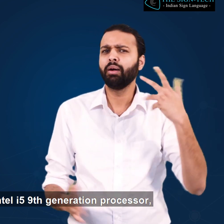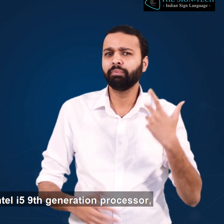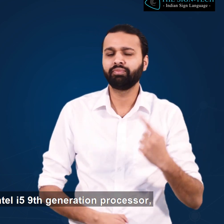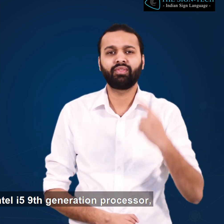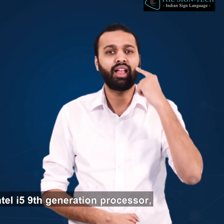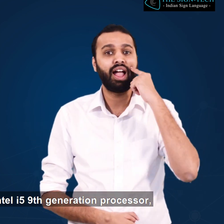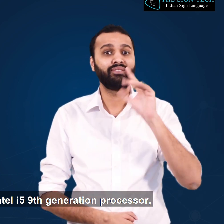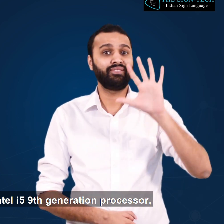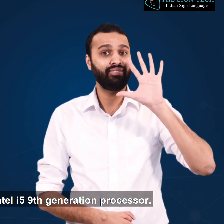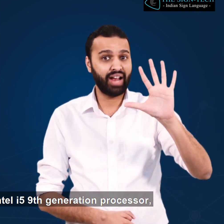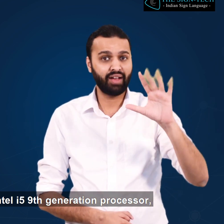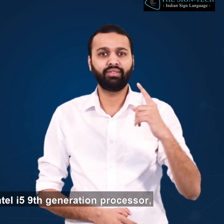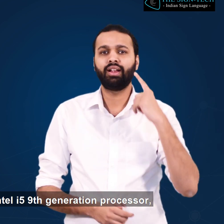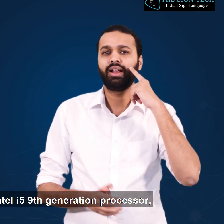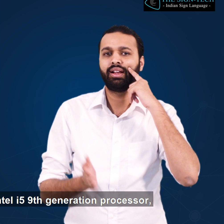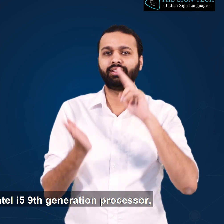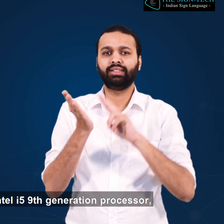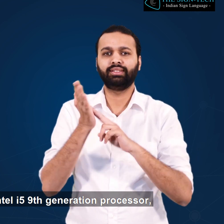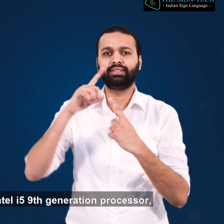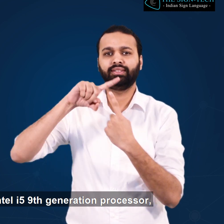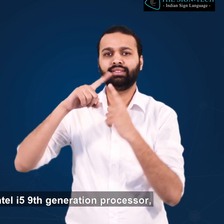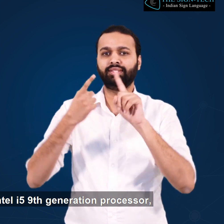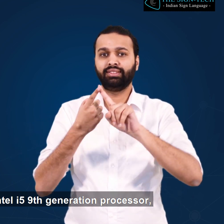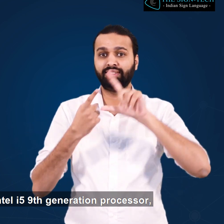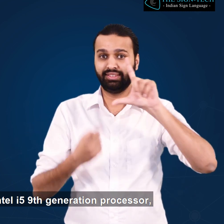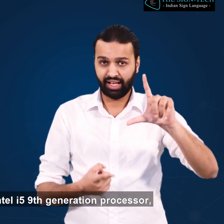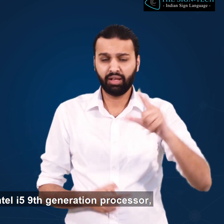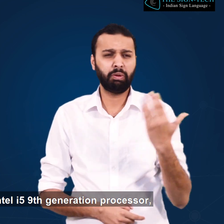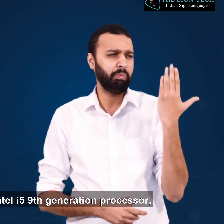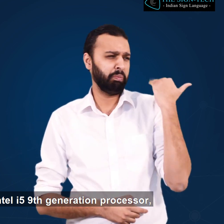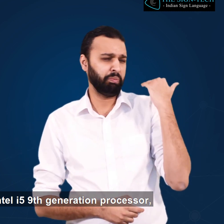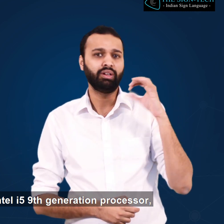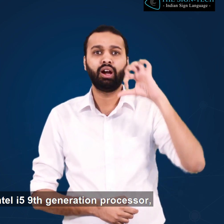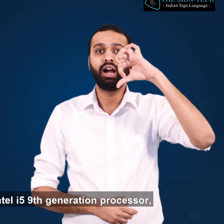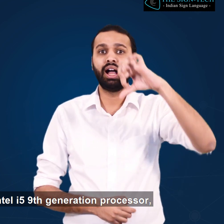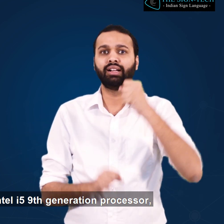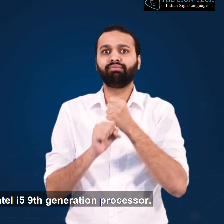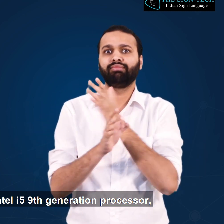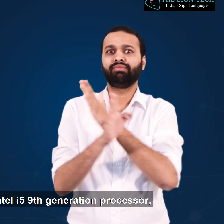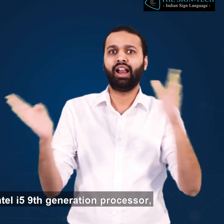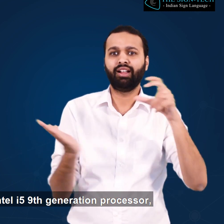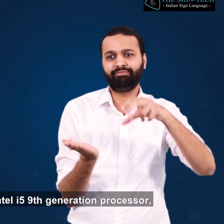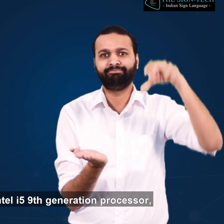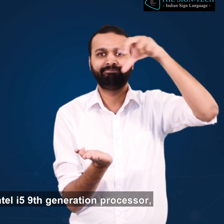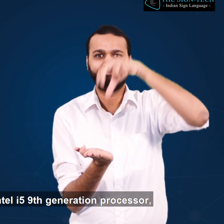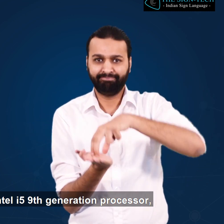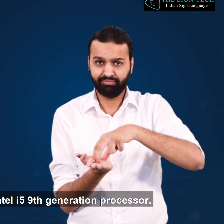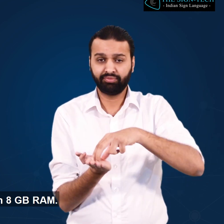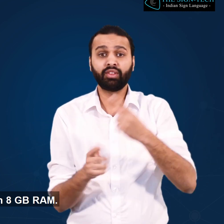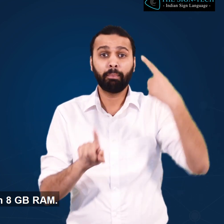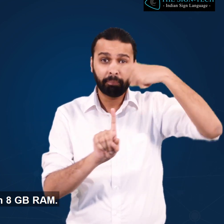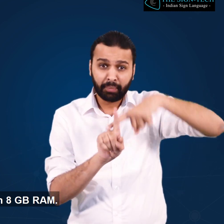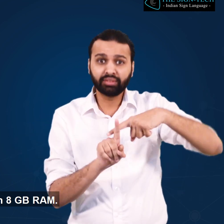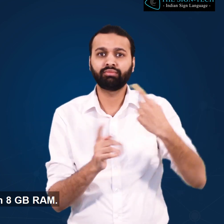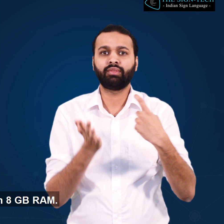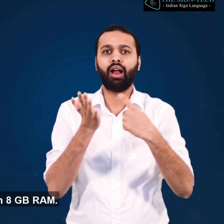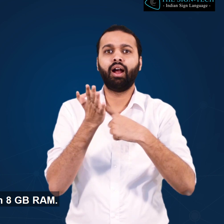The processor is a Core Intel i5, 9th generation processor, with an